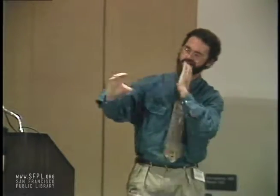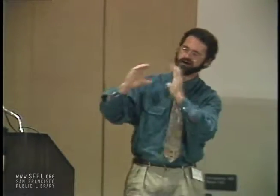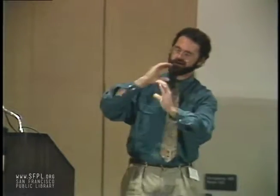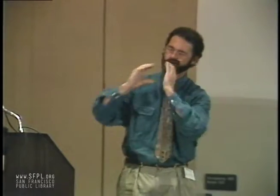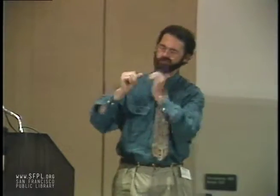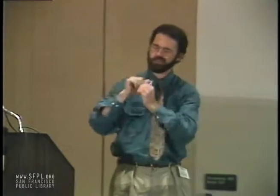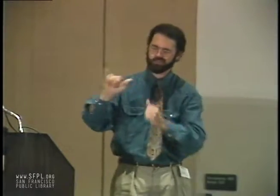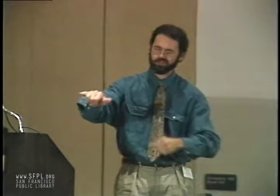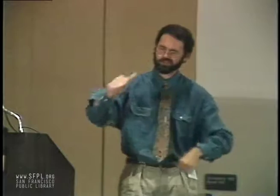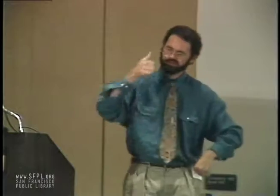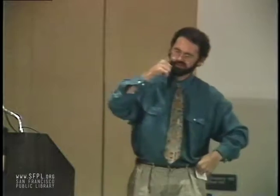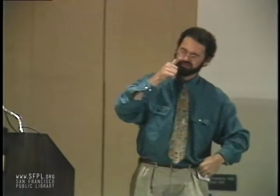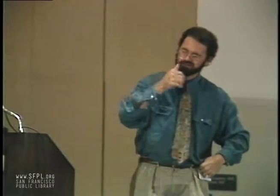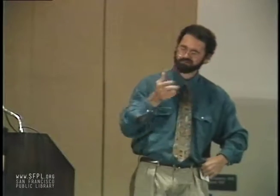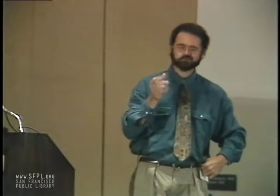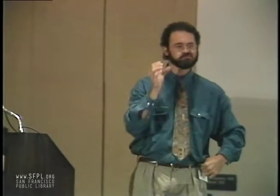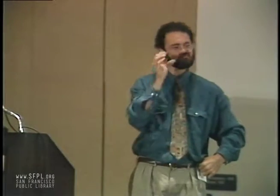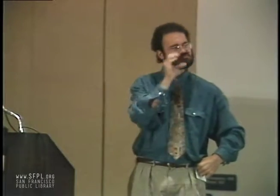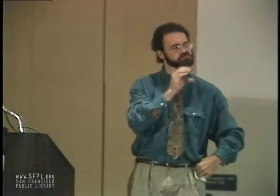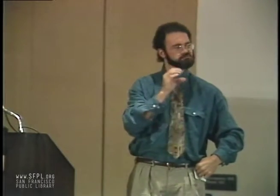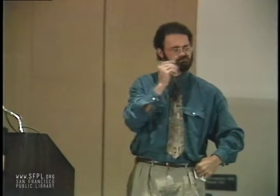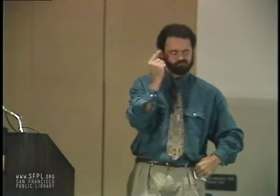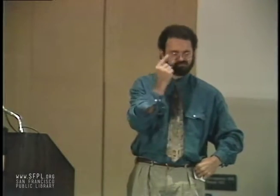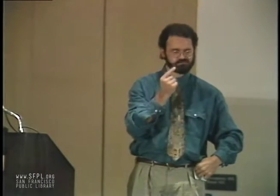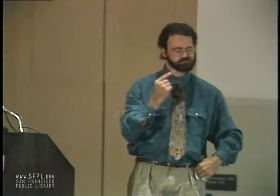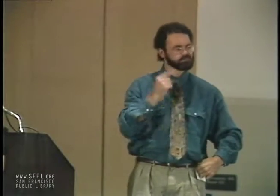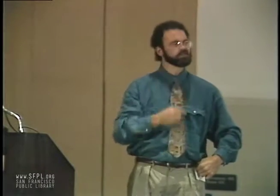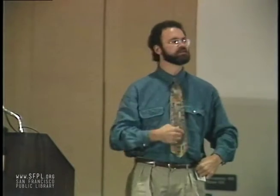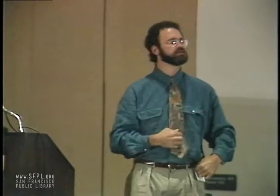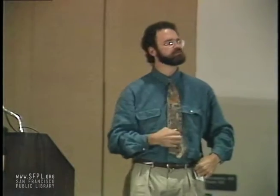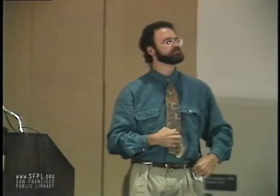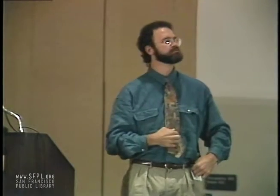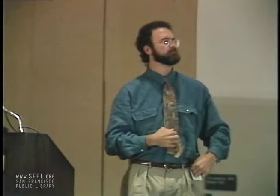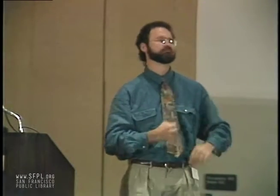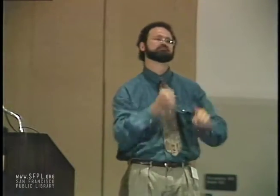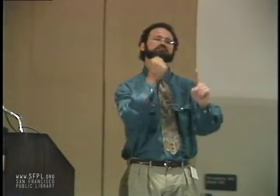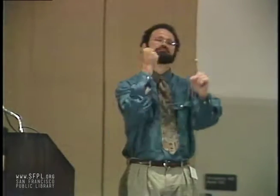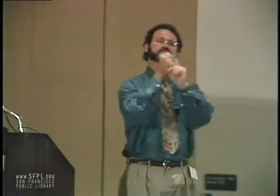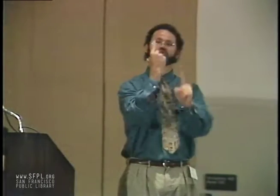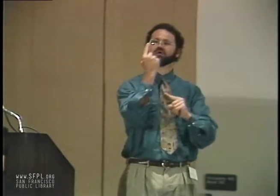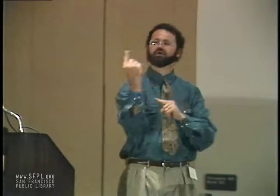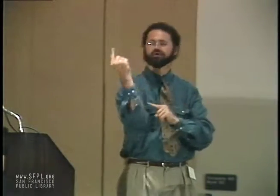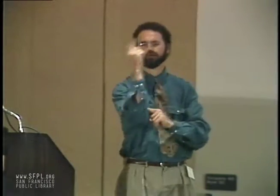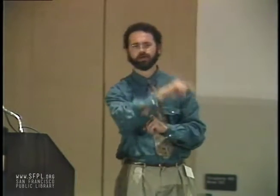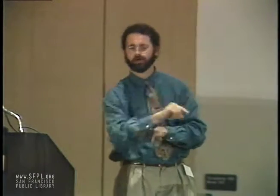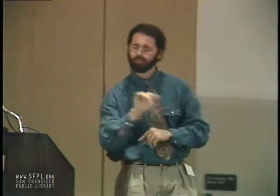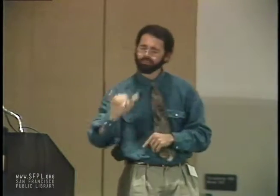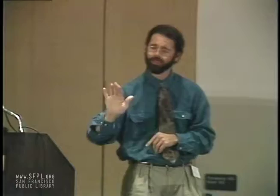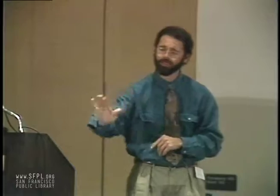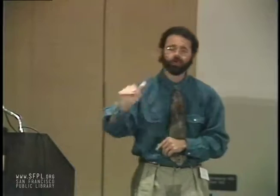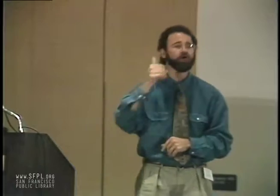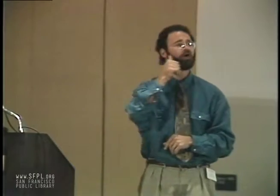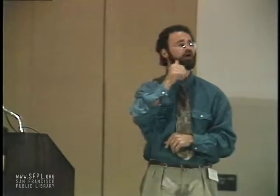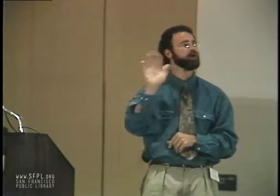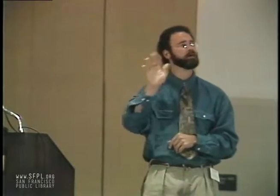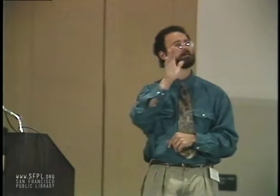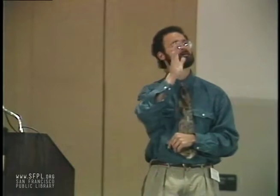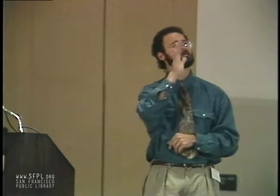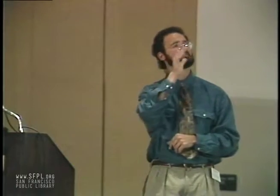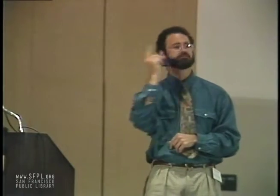began to show her the signs for various things and teach her how to communicate and watched her learn. And one day,